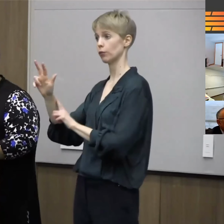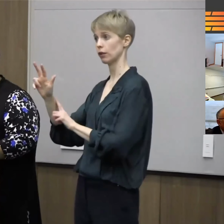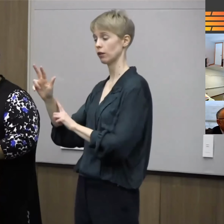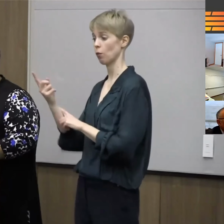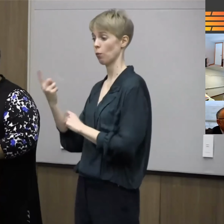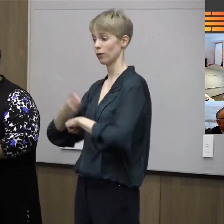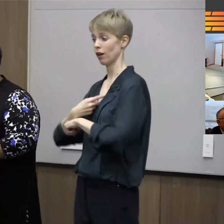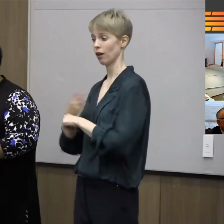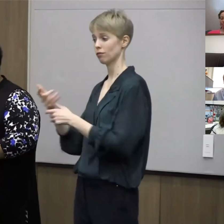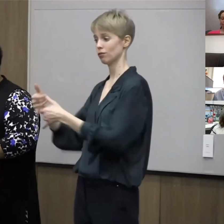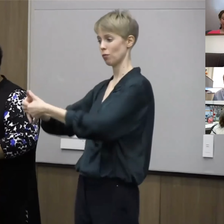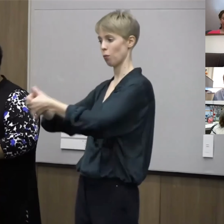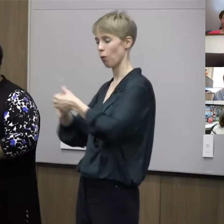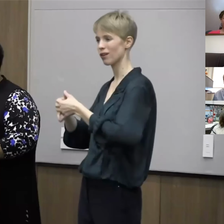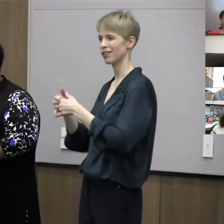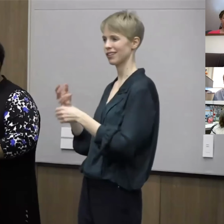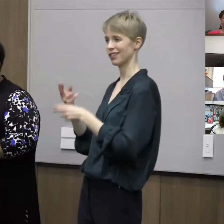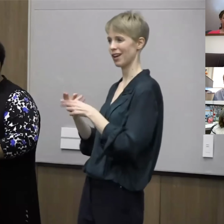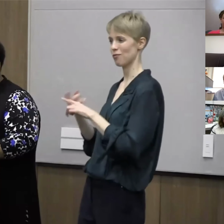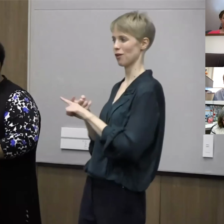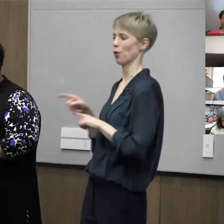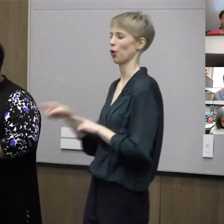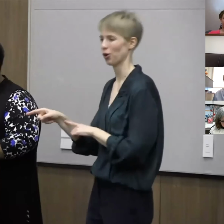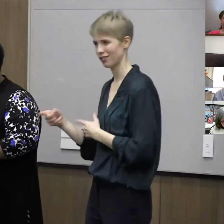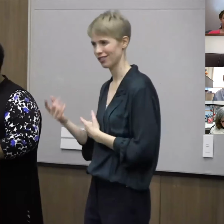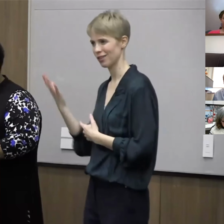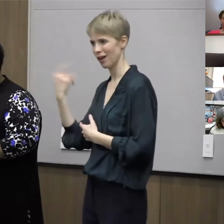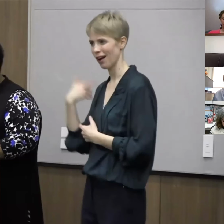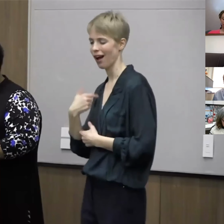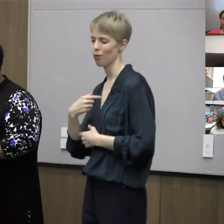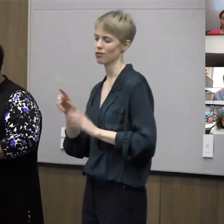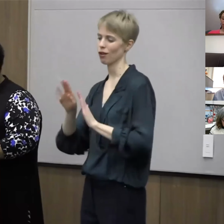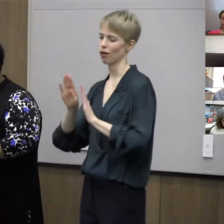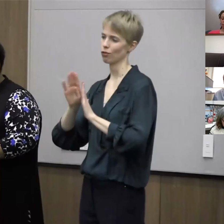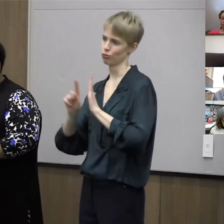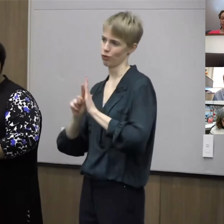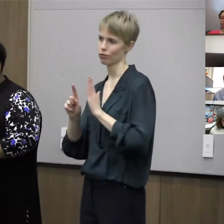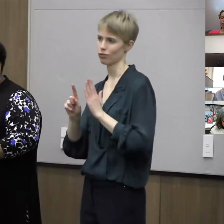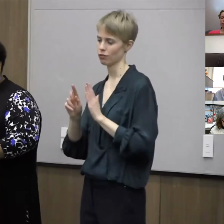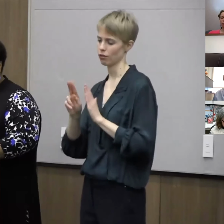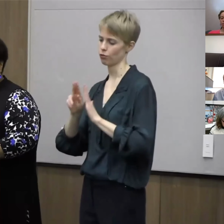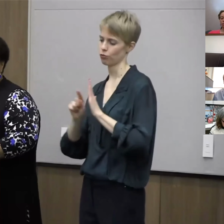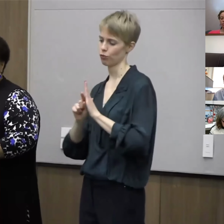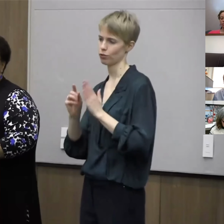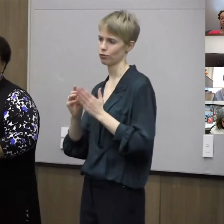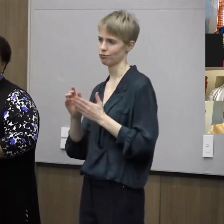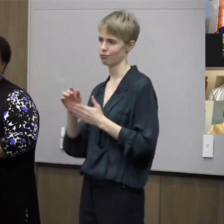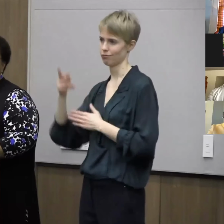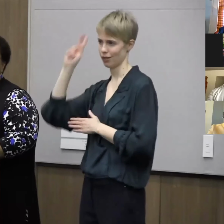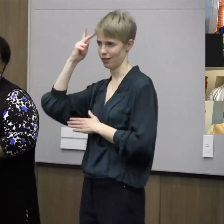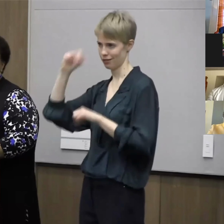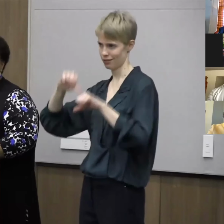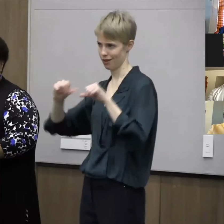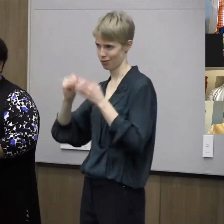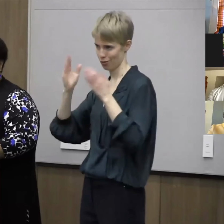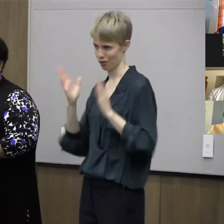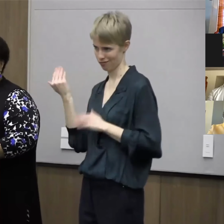for her as an undergraduate political science student at Jackson State University. It is my great honor to share